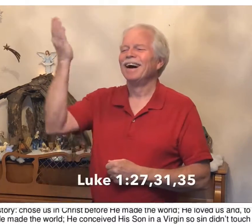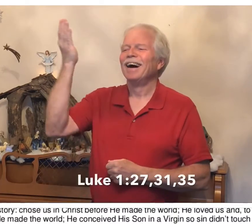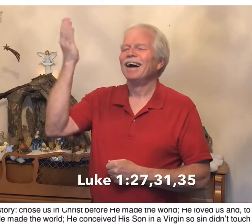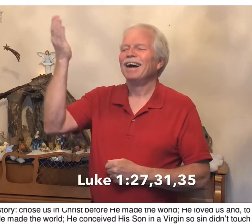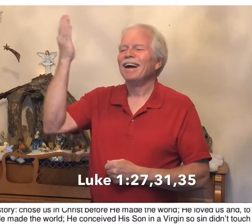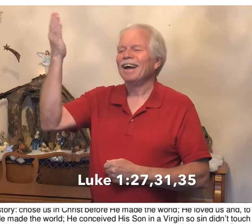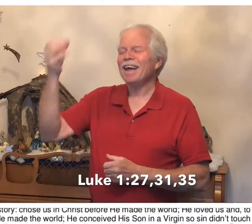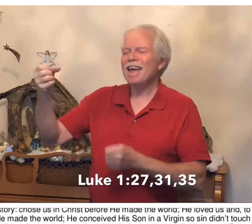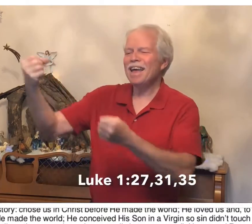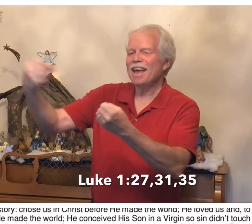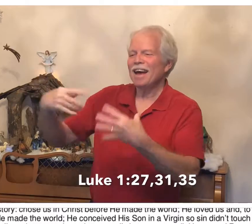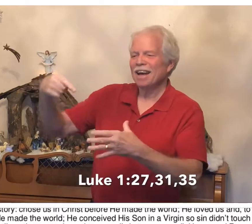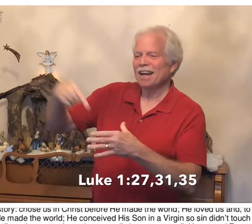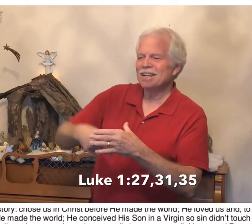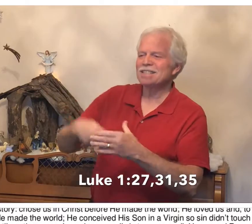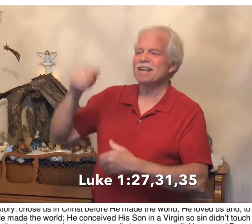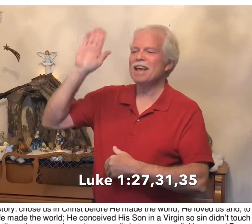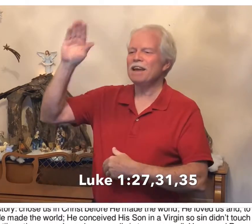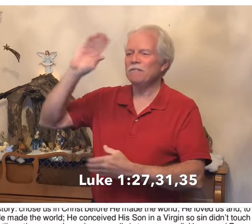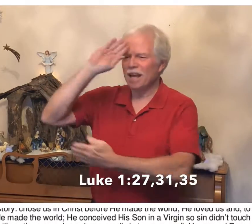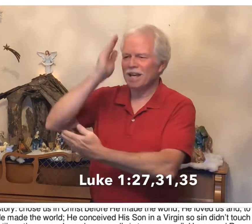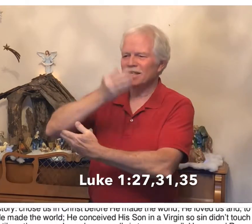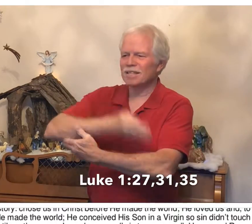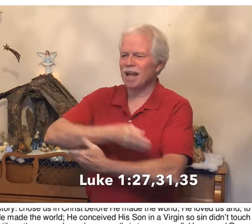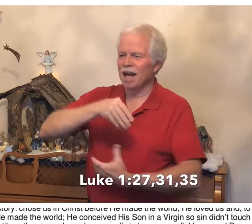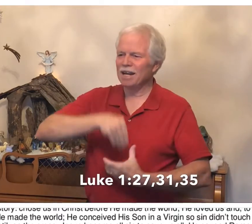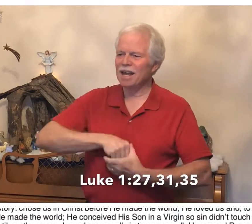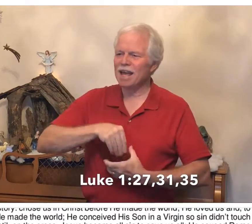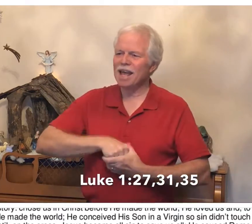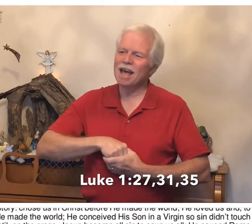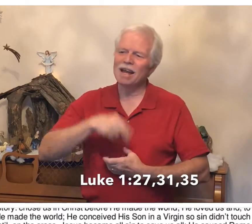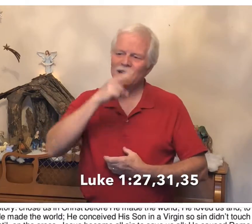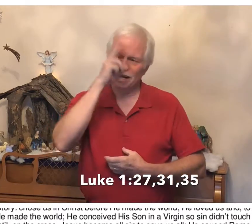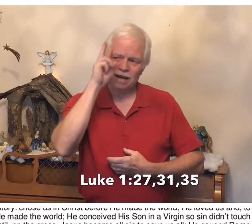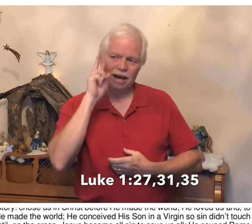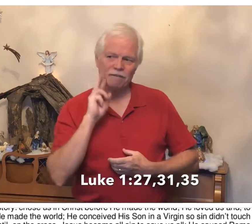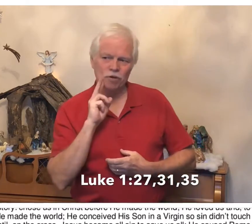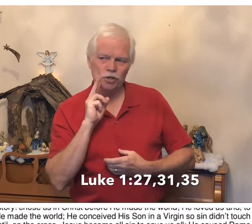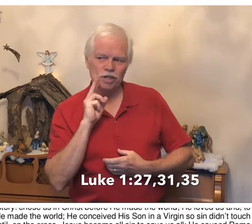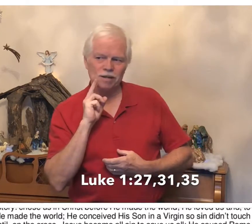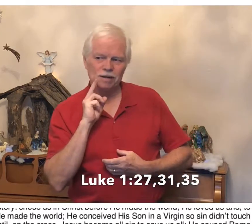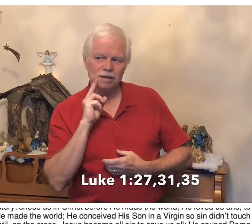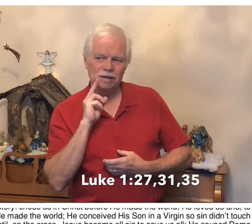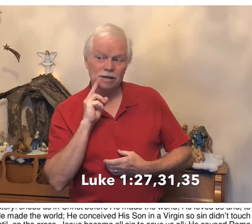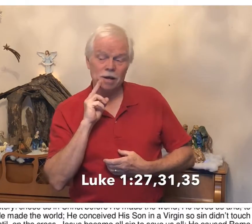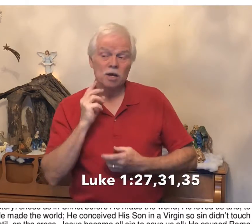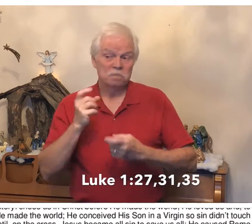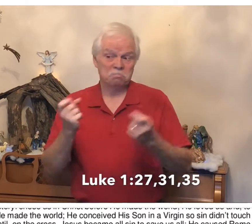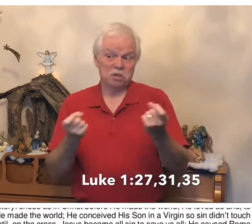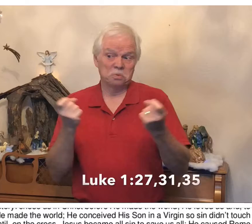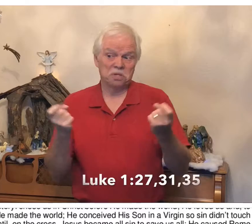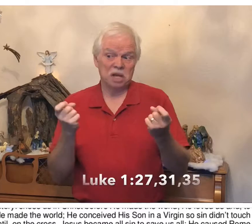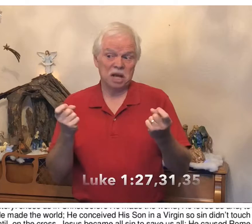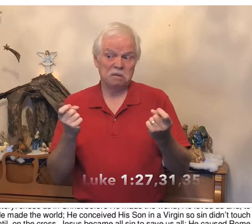He conceived his son in a virgin. So sin